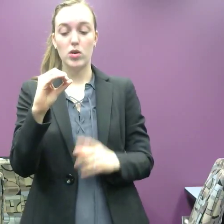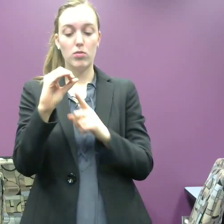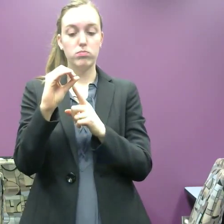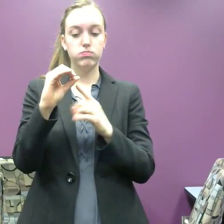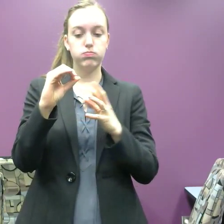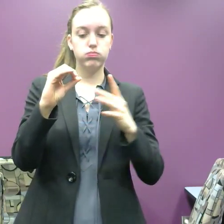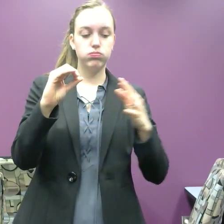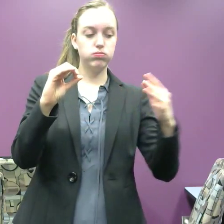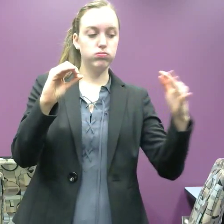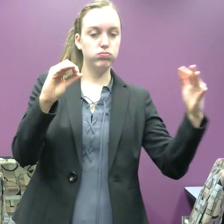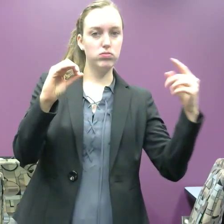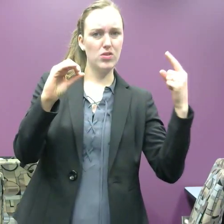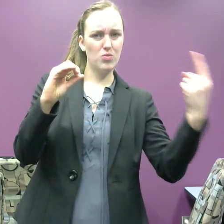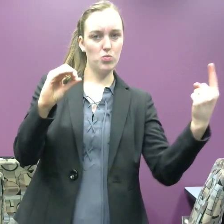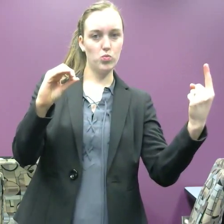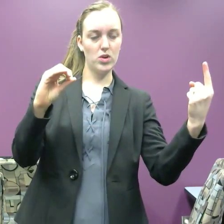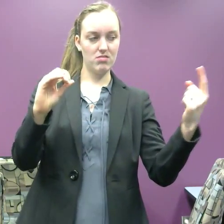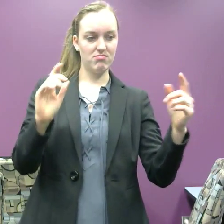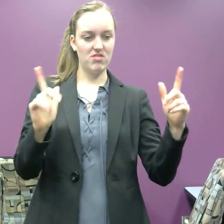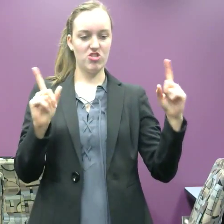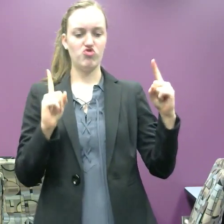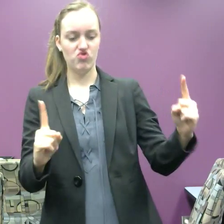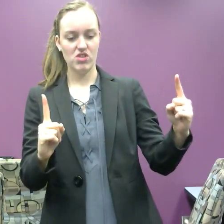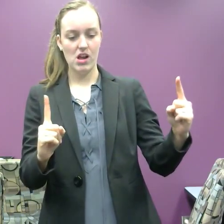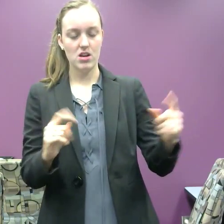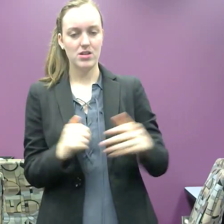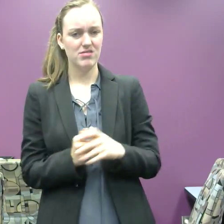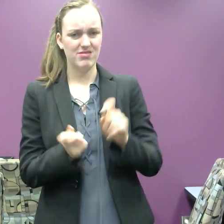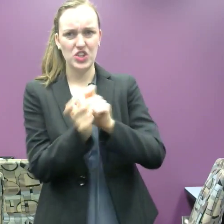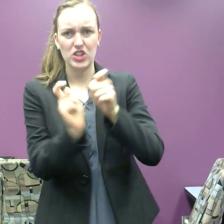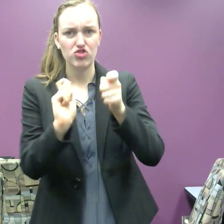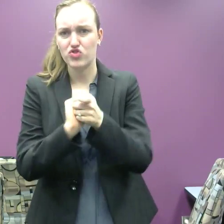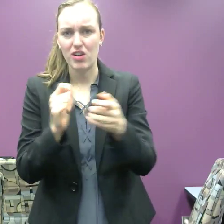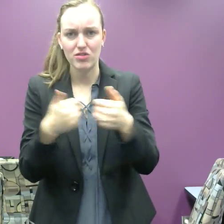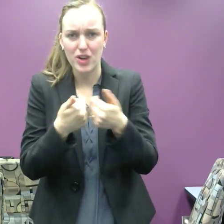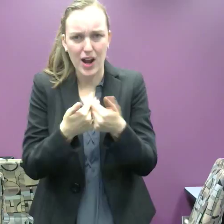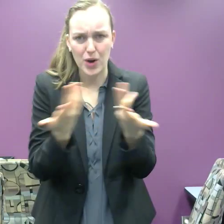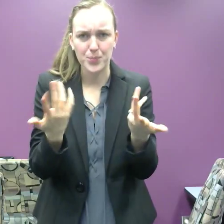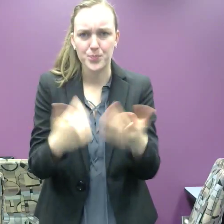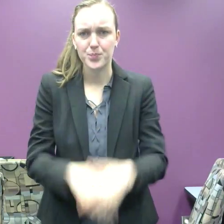there? How does that change things, do you think, on our number line?